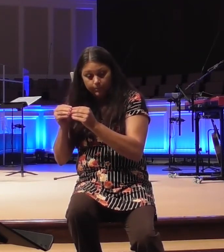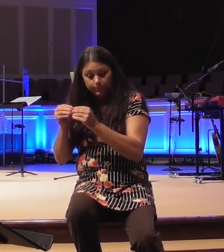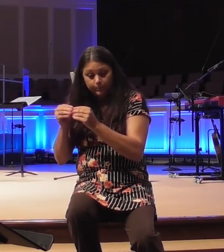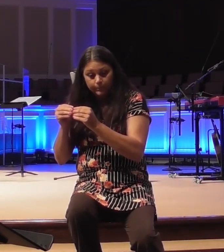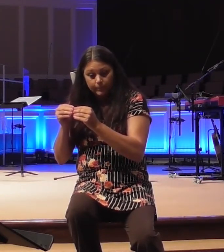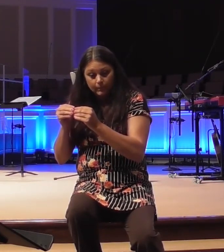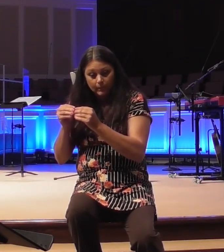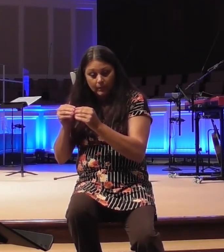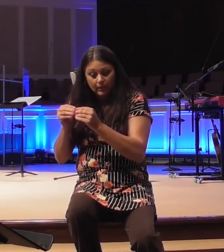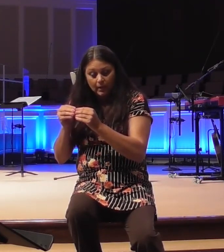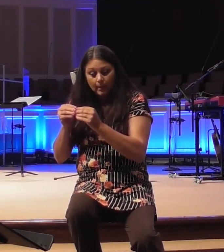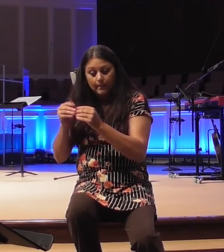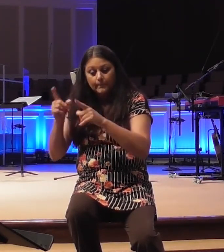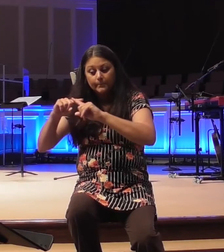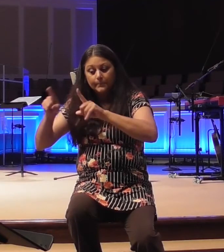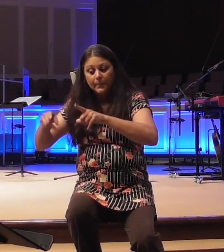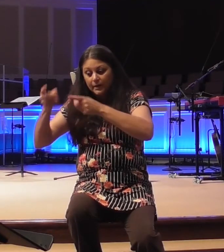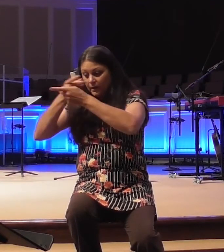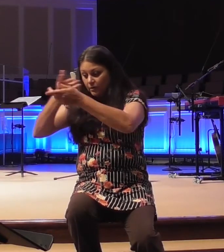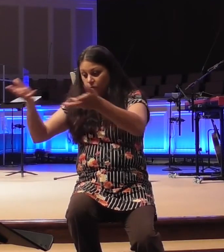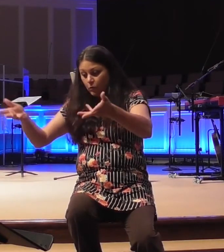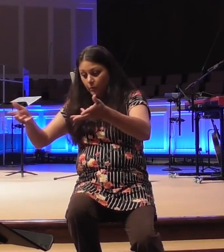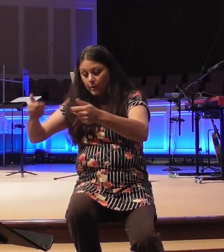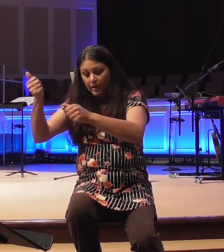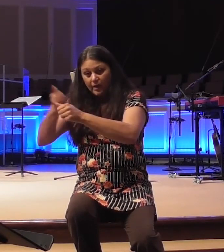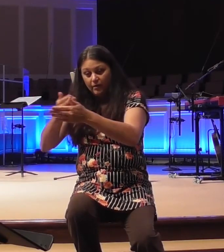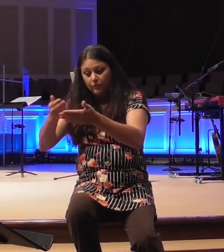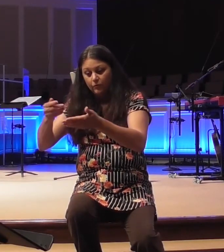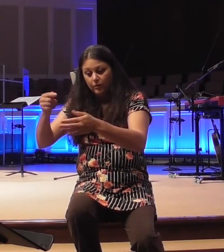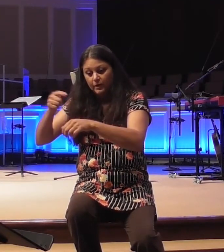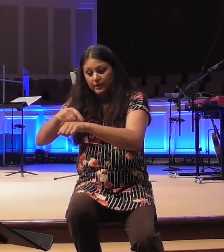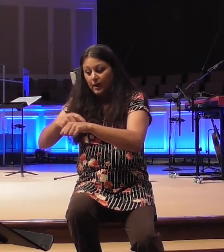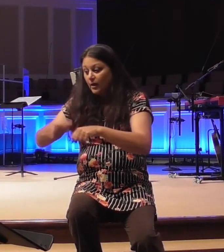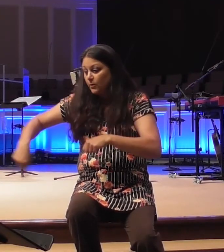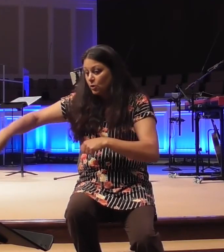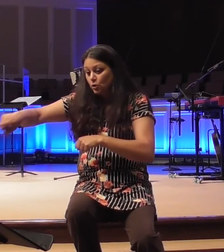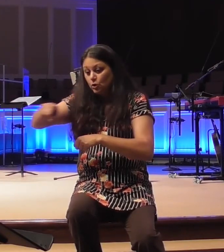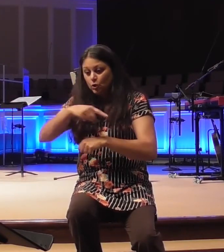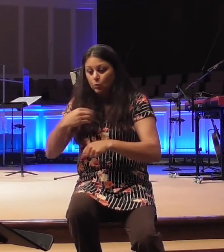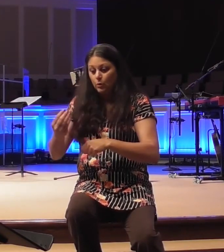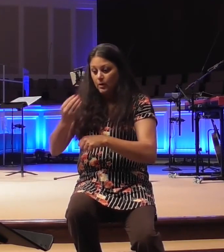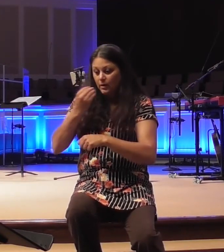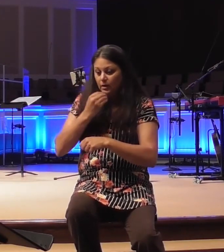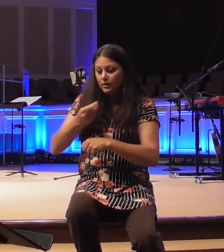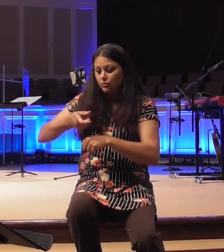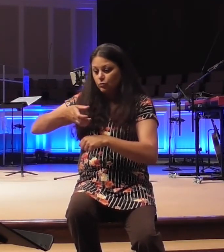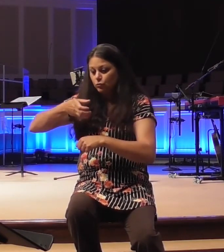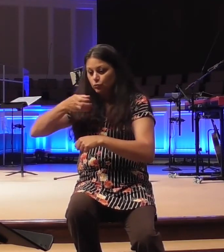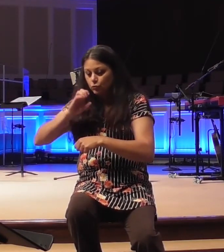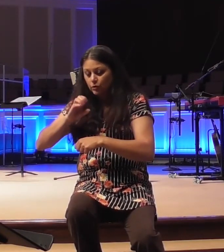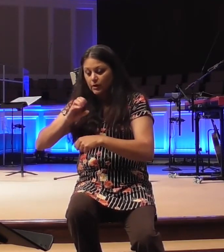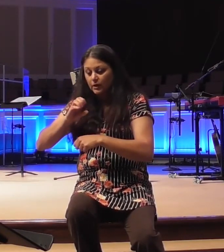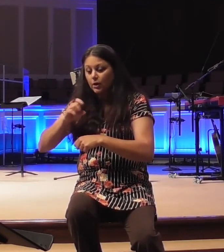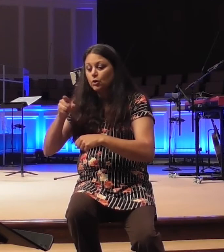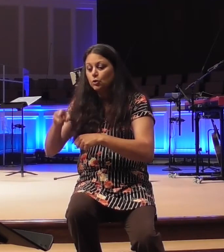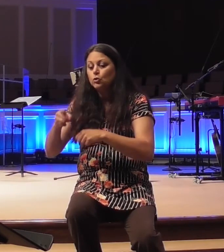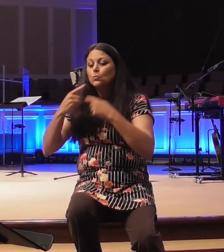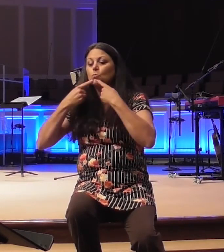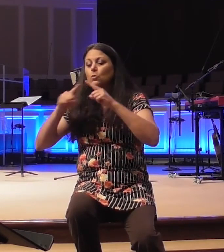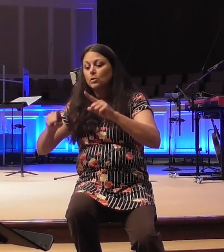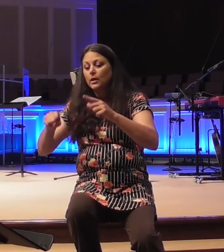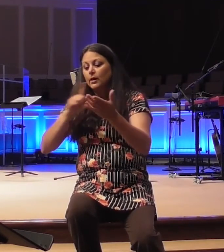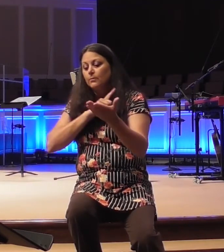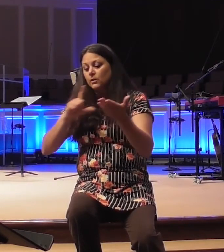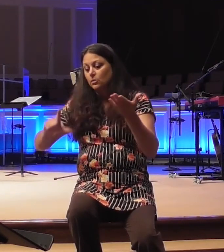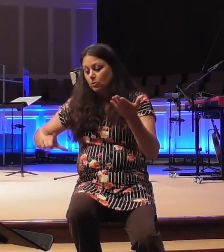time you eat this bread and drink the cup, you proclaim the Lord's death until he comes again. And when the mission is